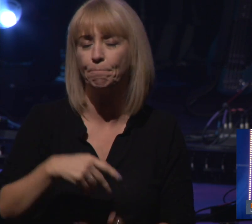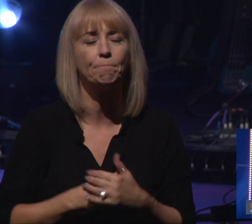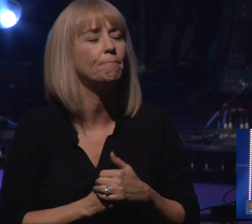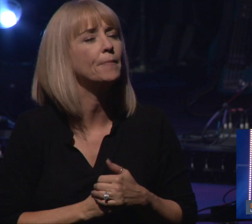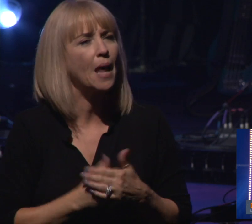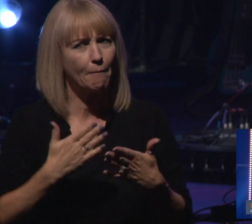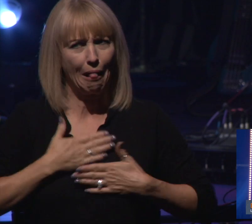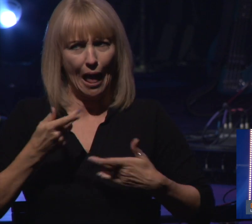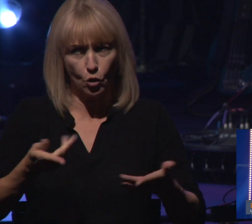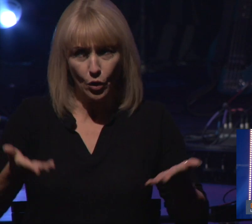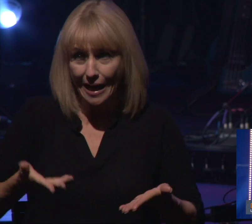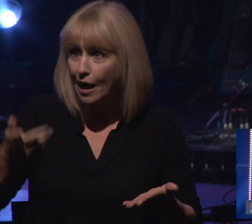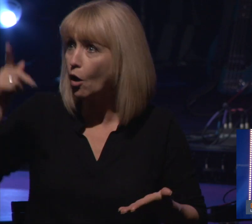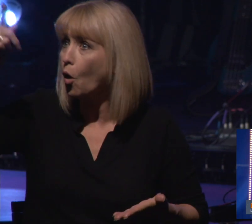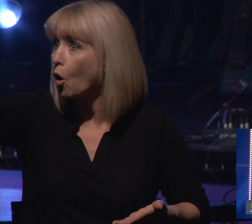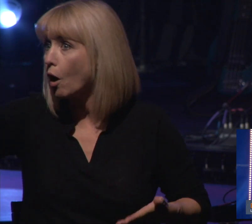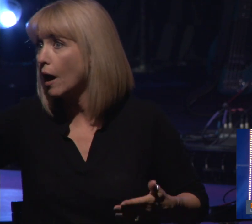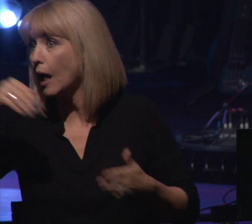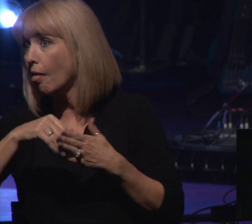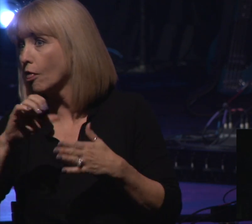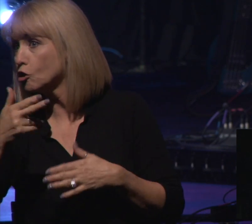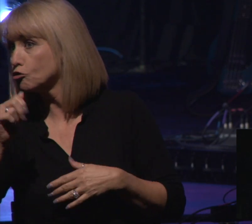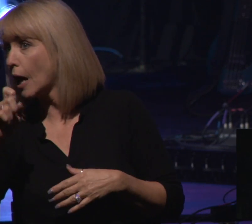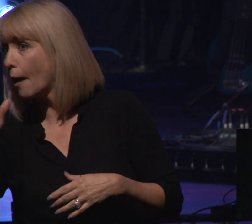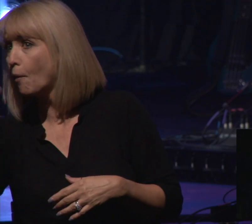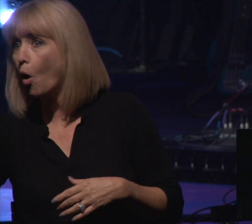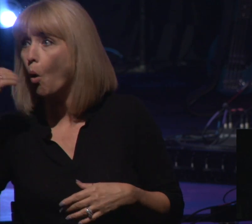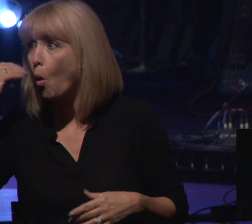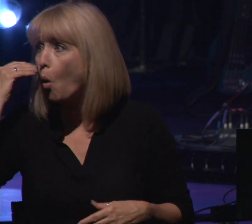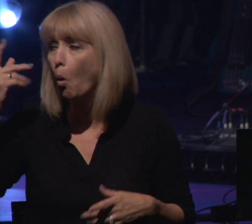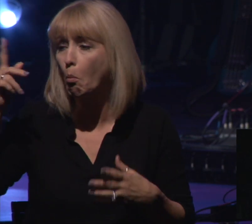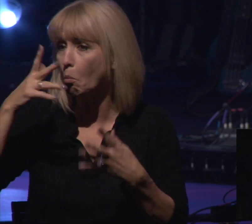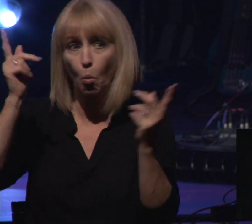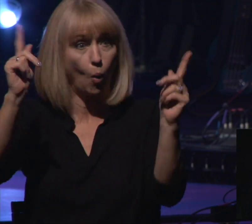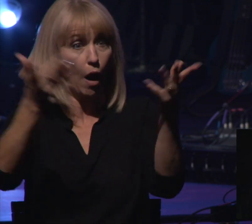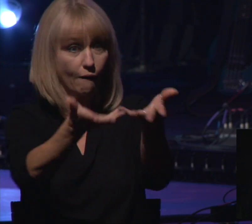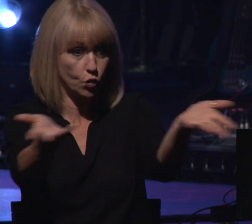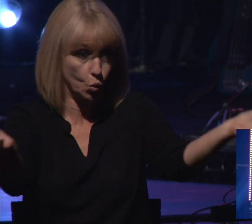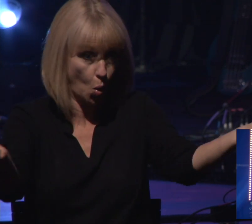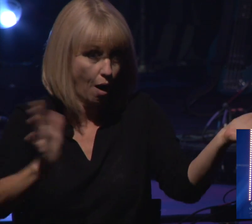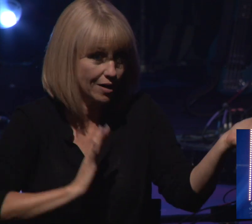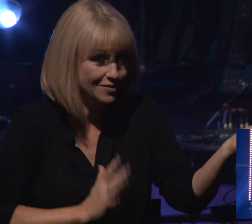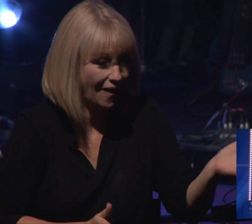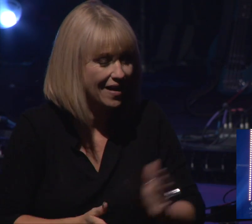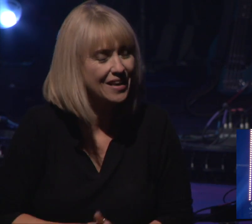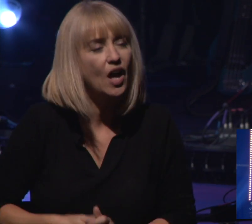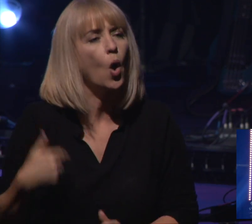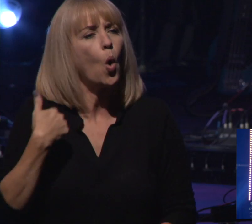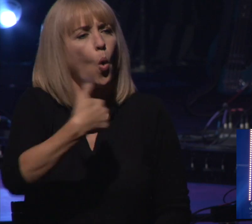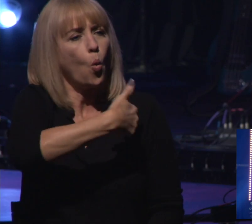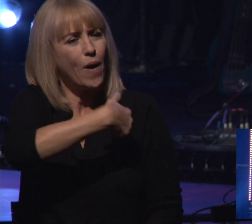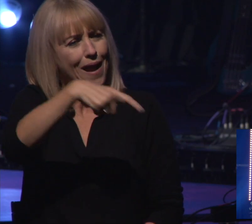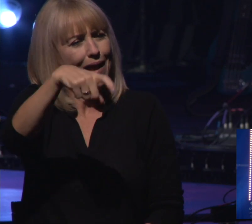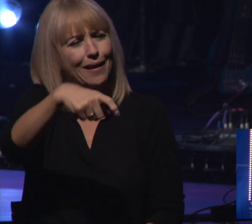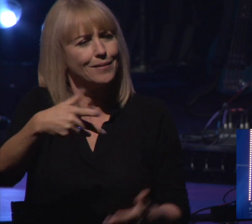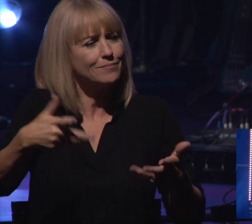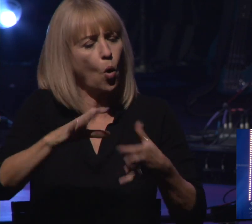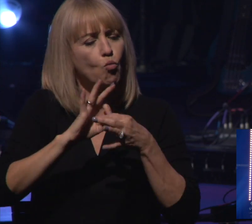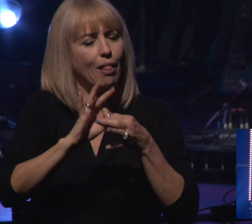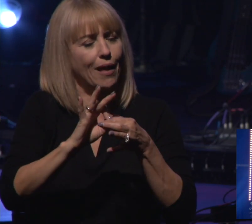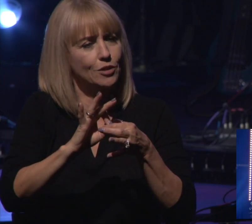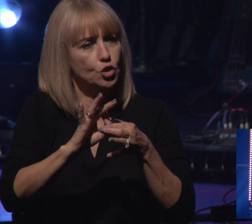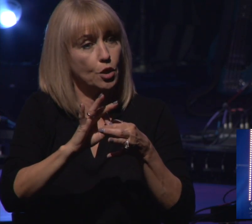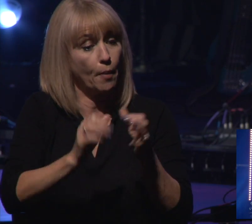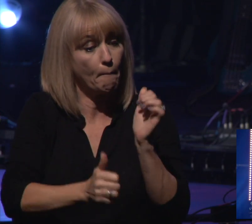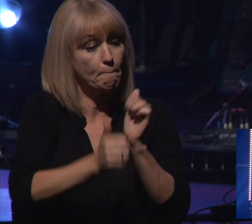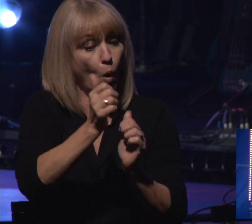room as we look through complicated relationships. We need them. Relationships are really important to us, and obviously the